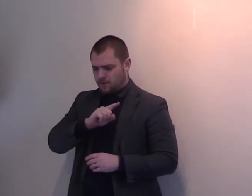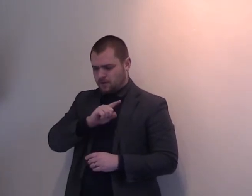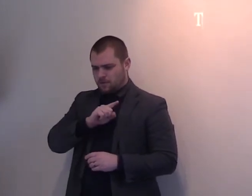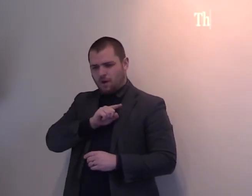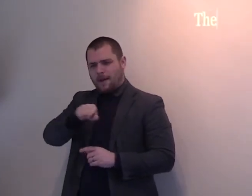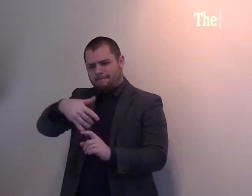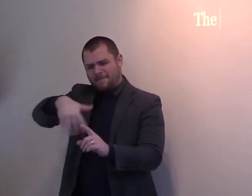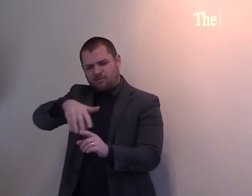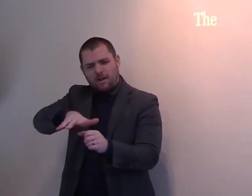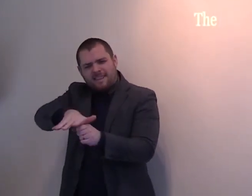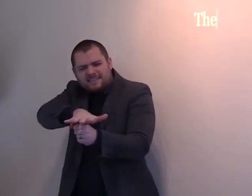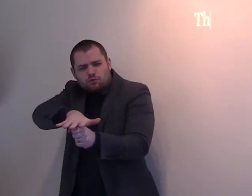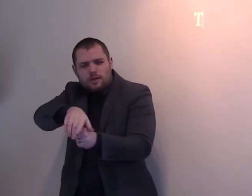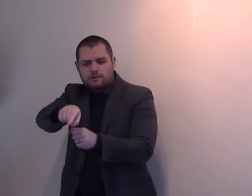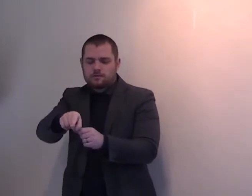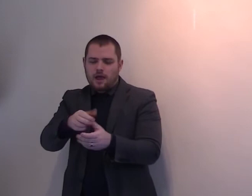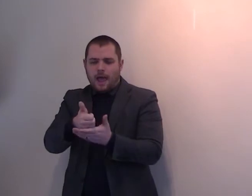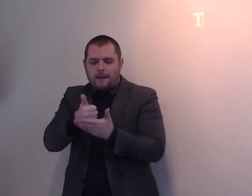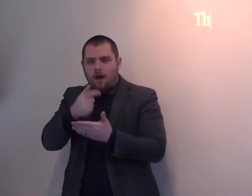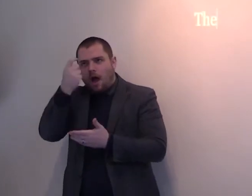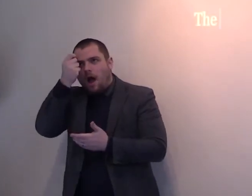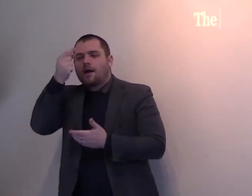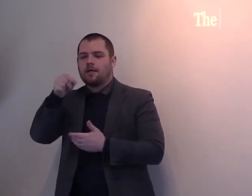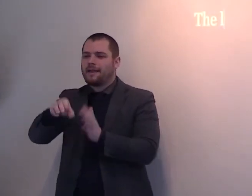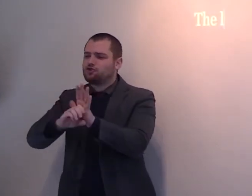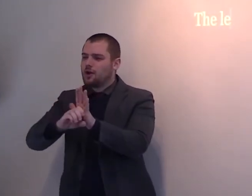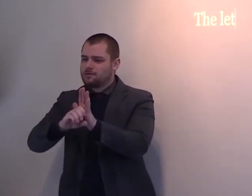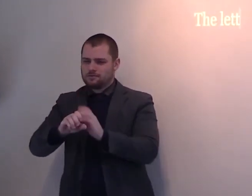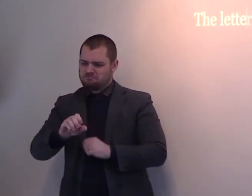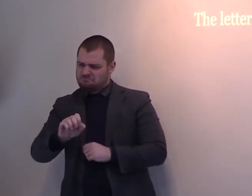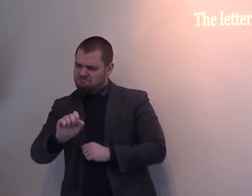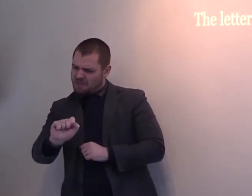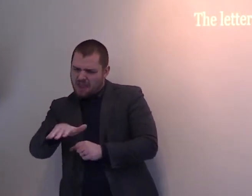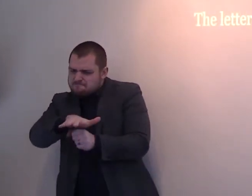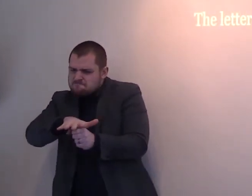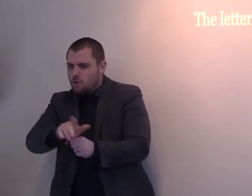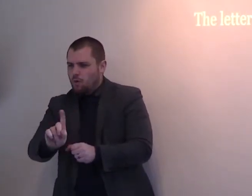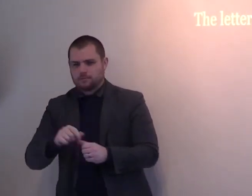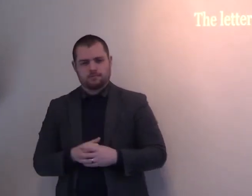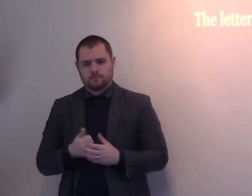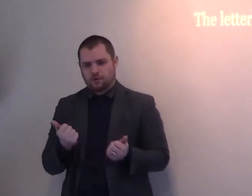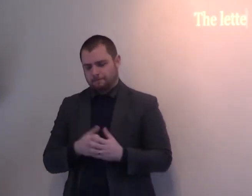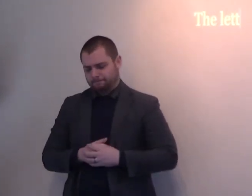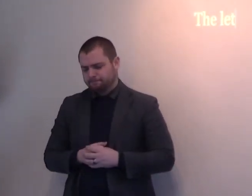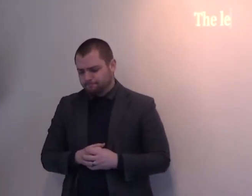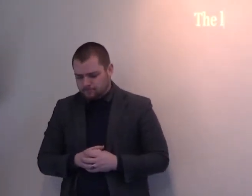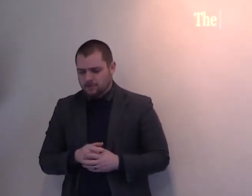church. So it's important to give that hint of background. So speaking about the